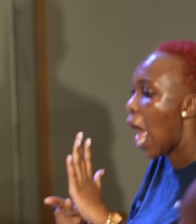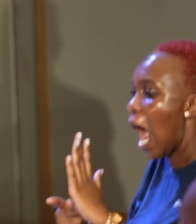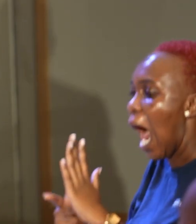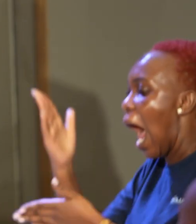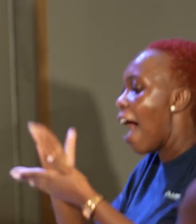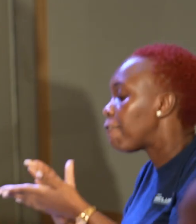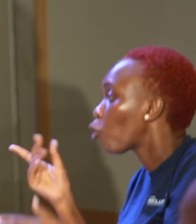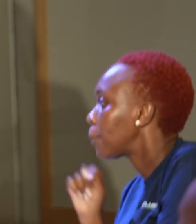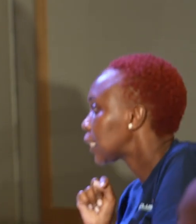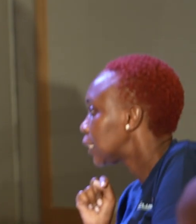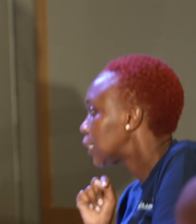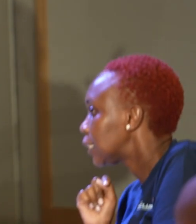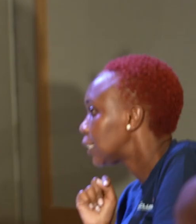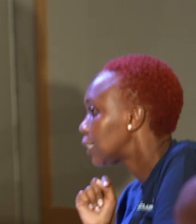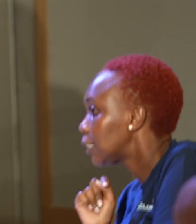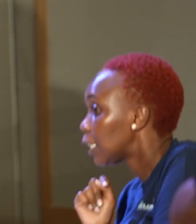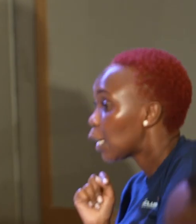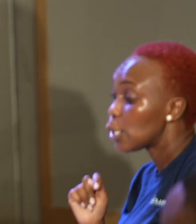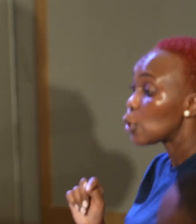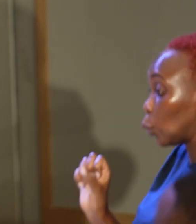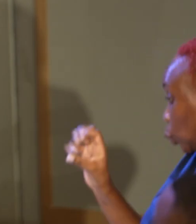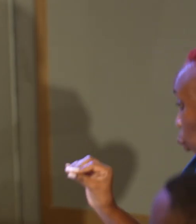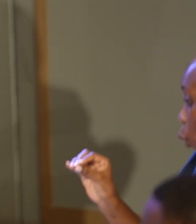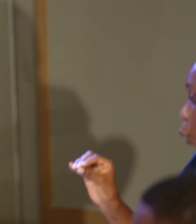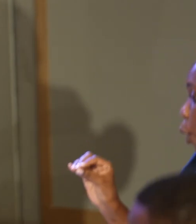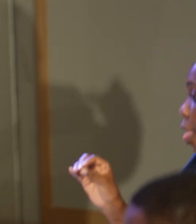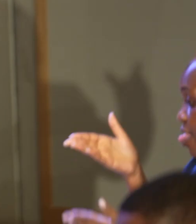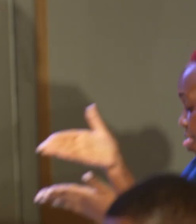completed? So there is a project